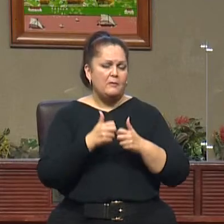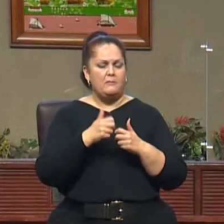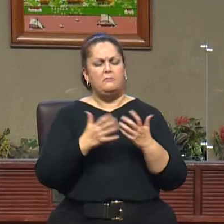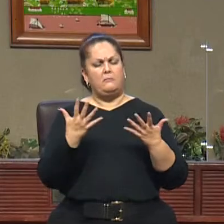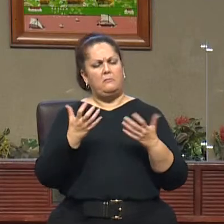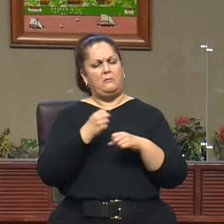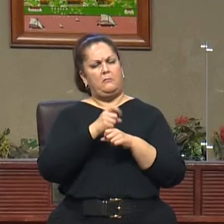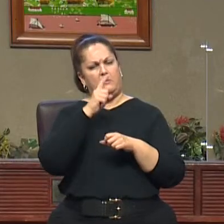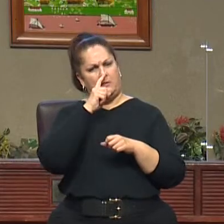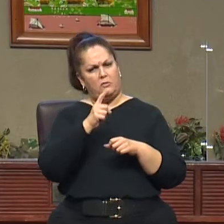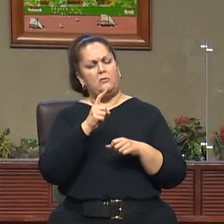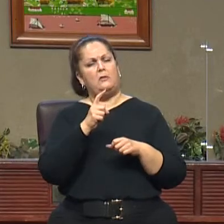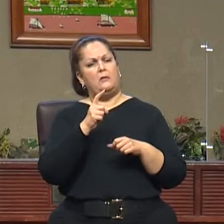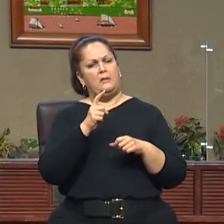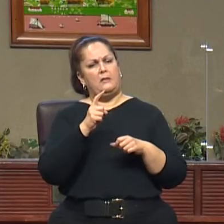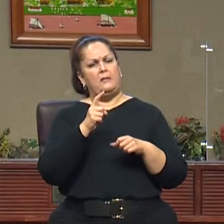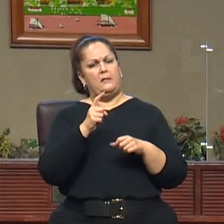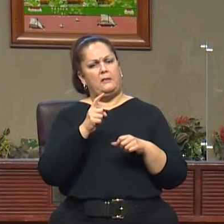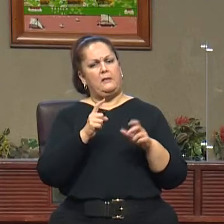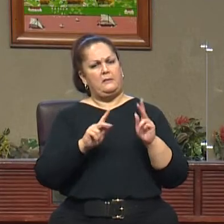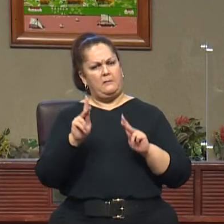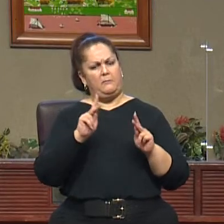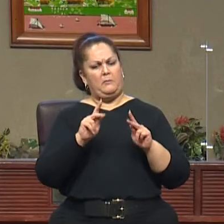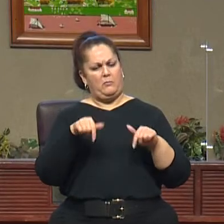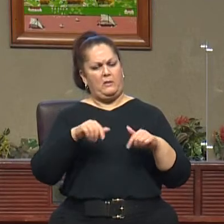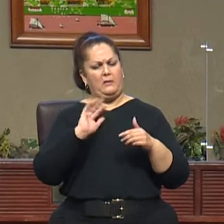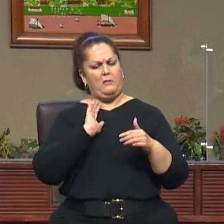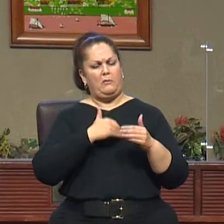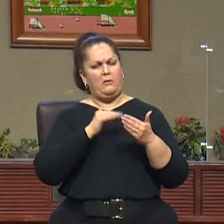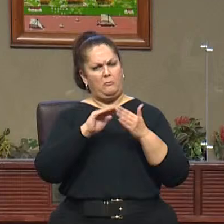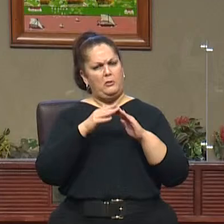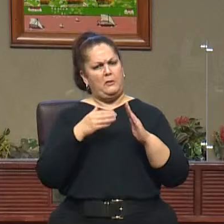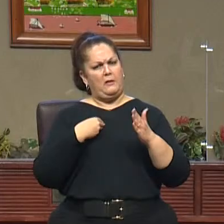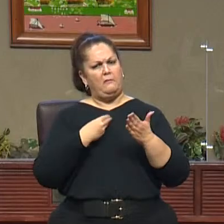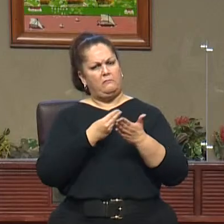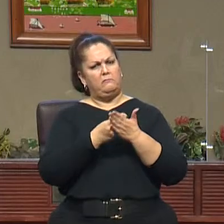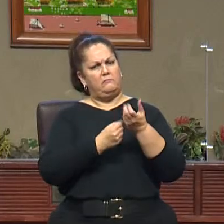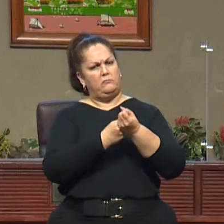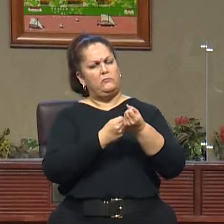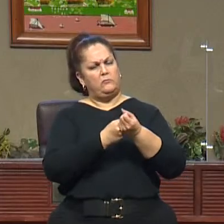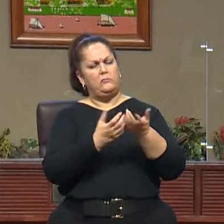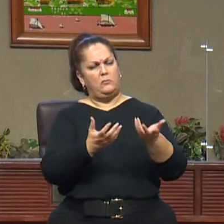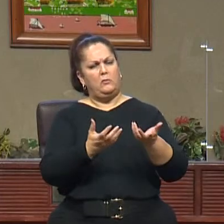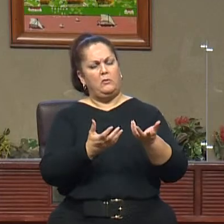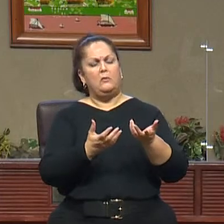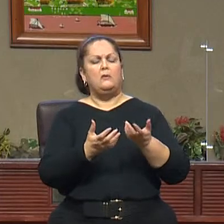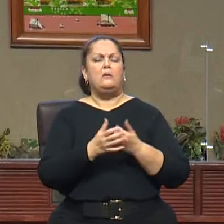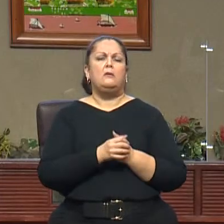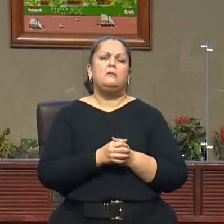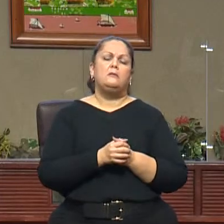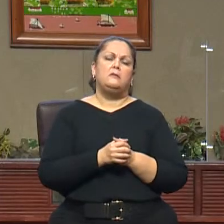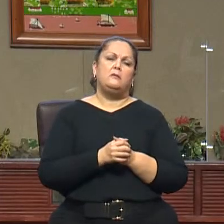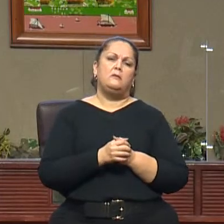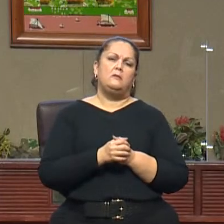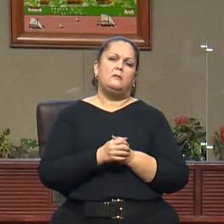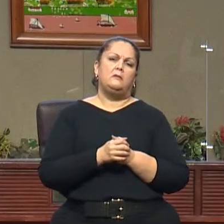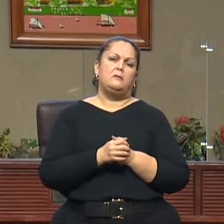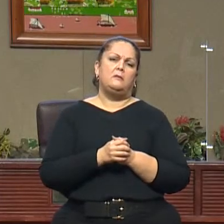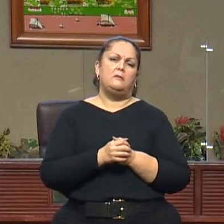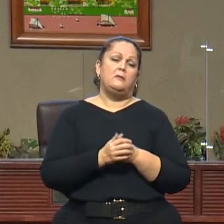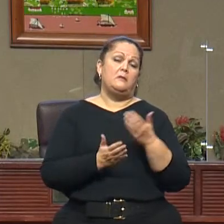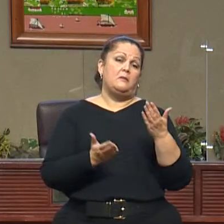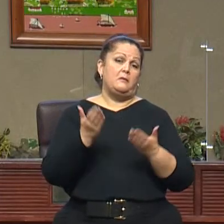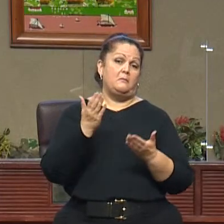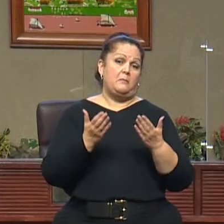that there's adequate funding to deal with that. And perhaps even from a